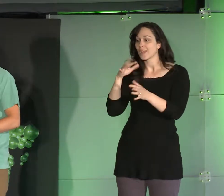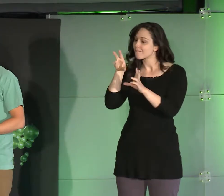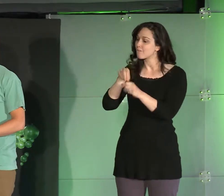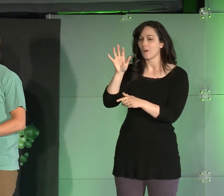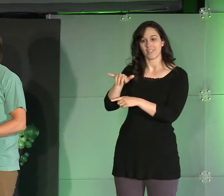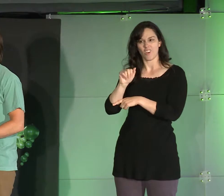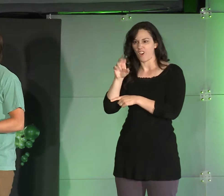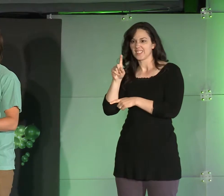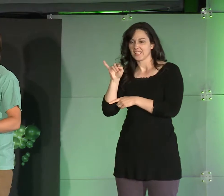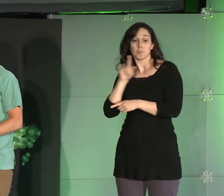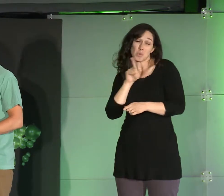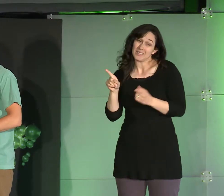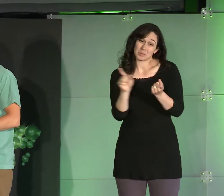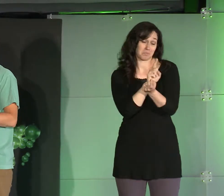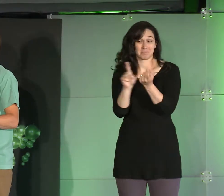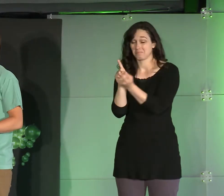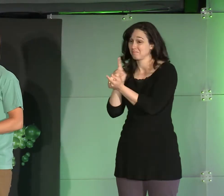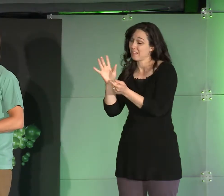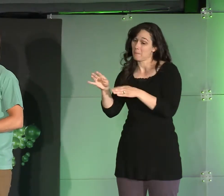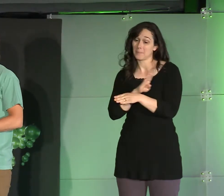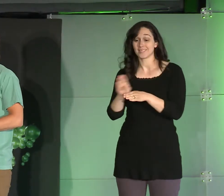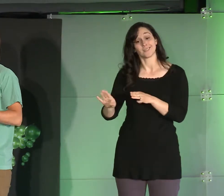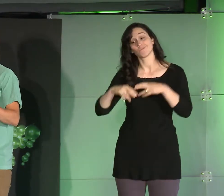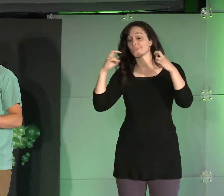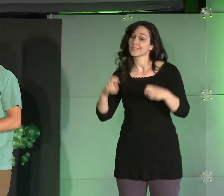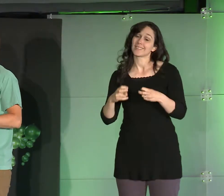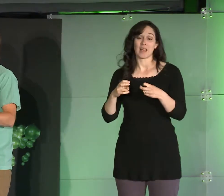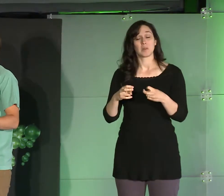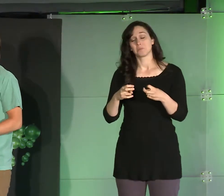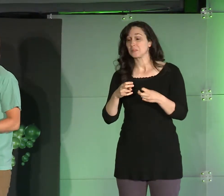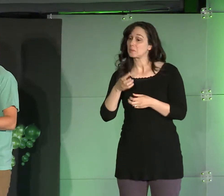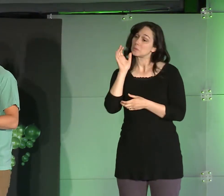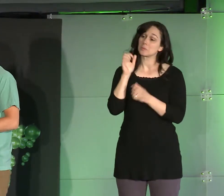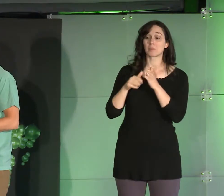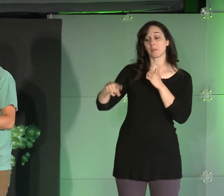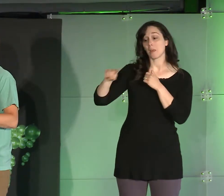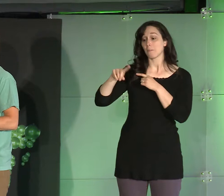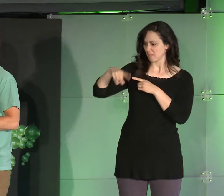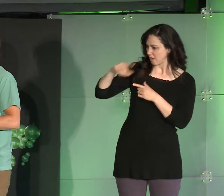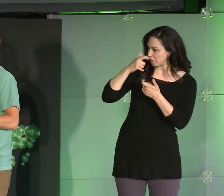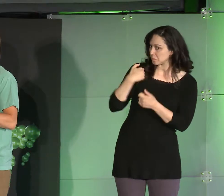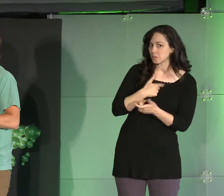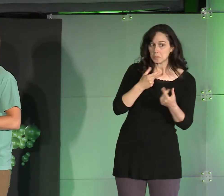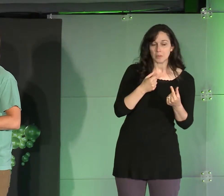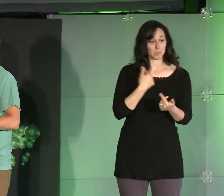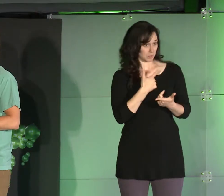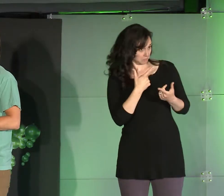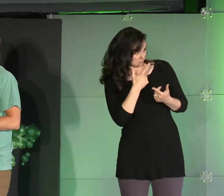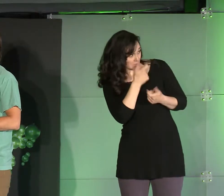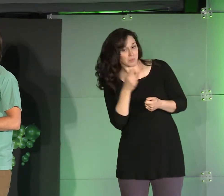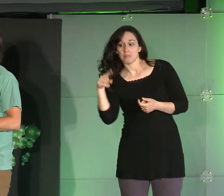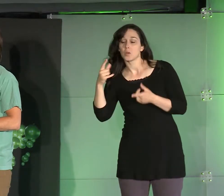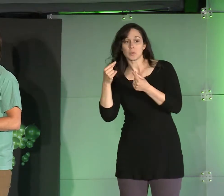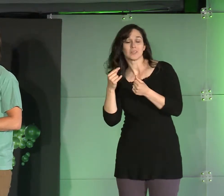developed. But yeah, it's really just going to these places, having a drink with them, and it's cool because we're interested in what they're doing, and they're interested in what we're doing, so we're able to talk about cool